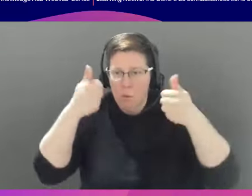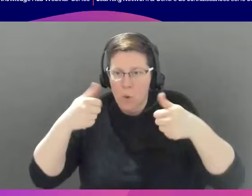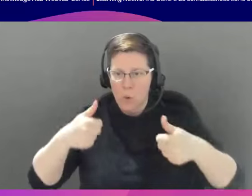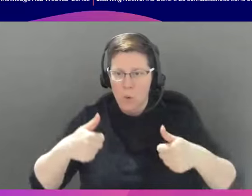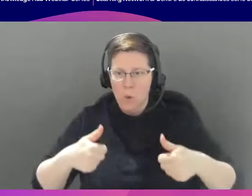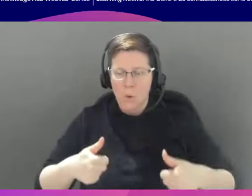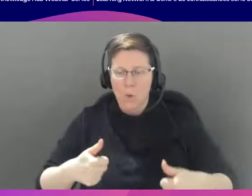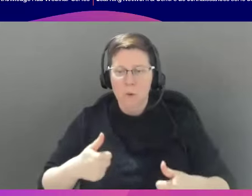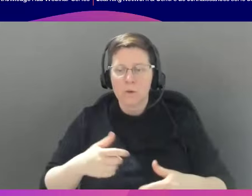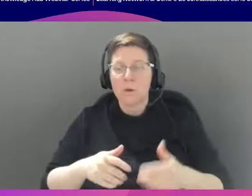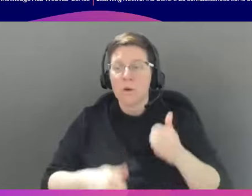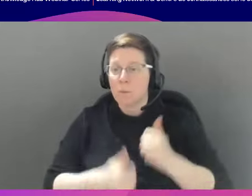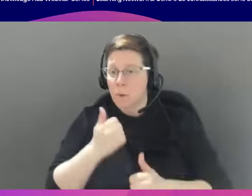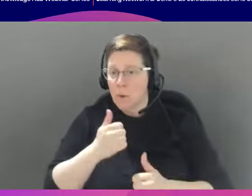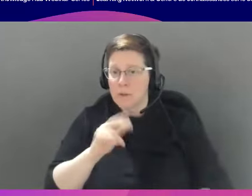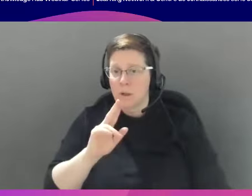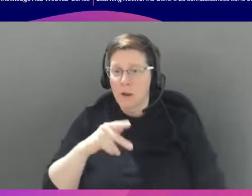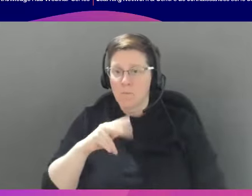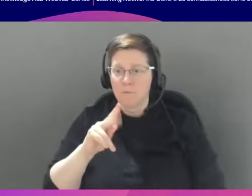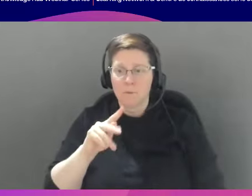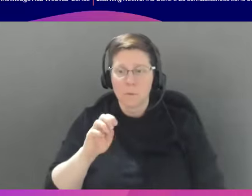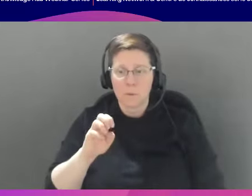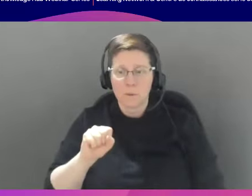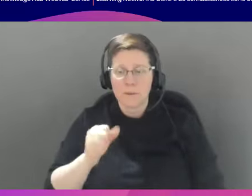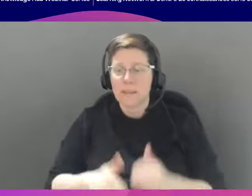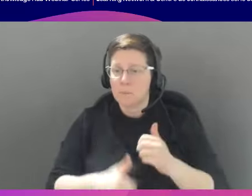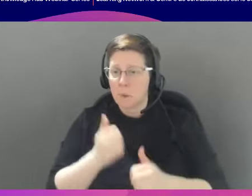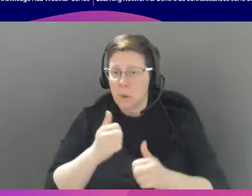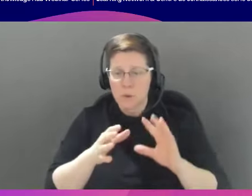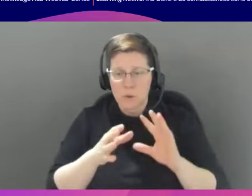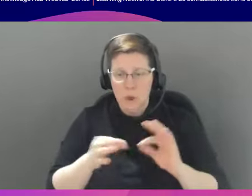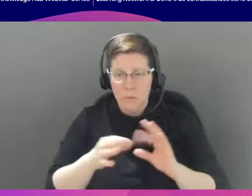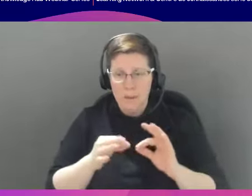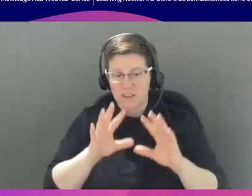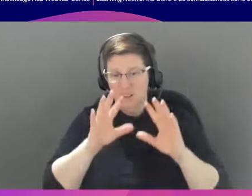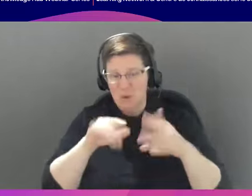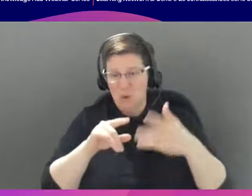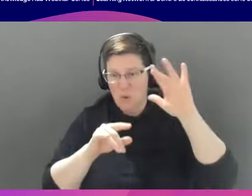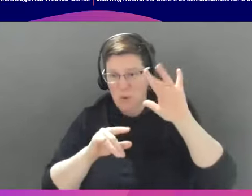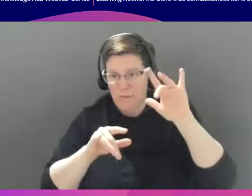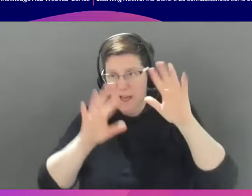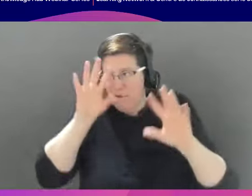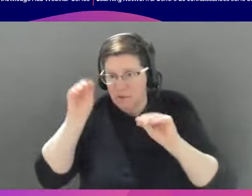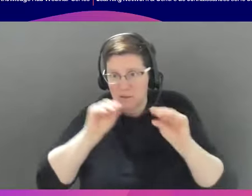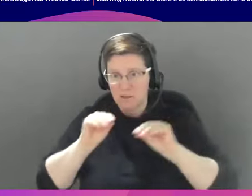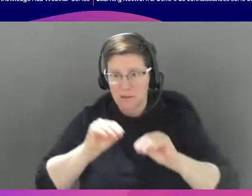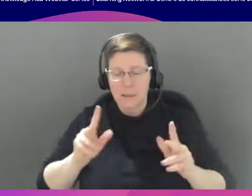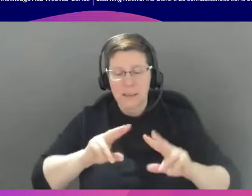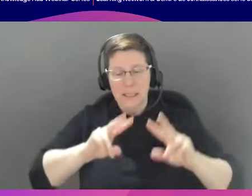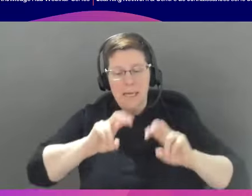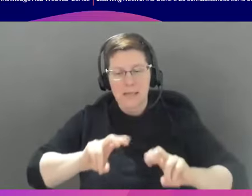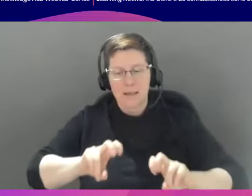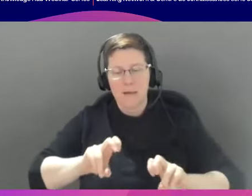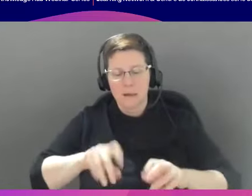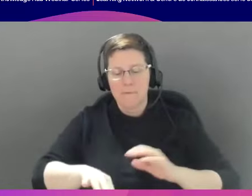the most upvotes, and the most comments. And we analyzed them, and we found 5 key ways that